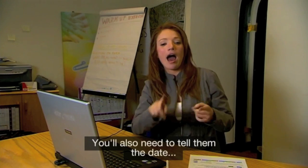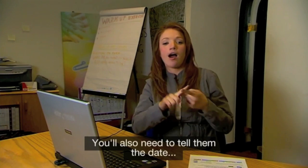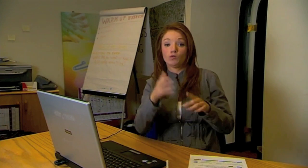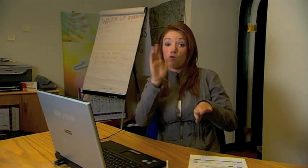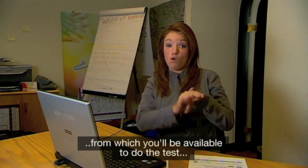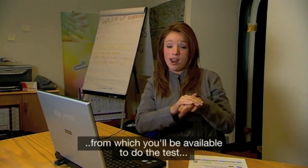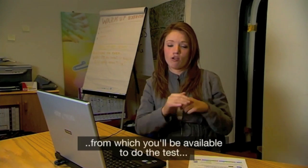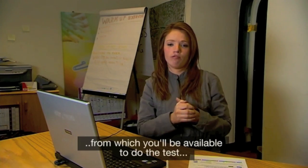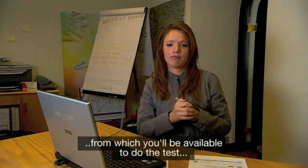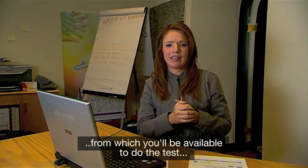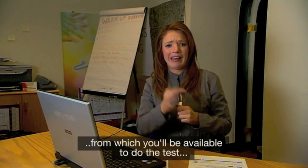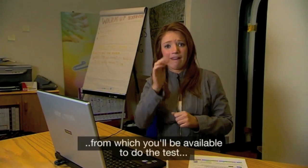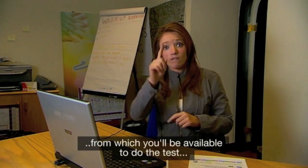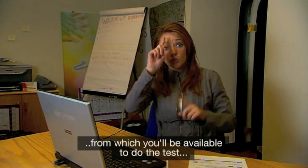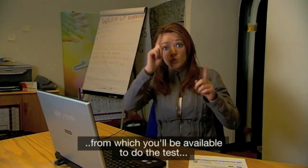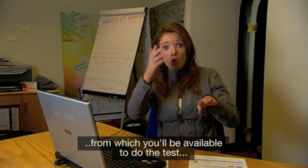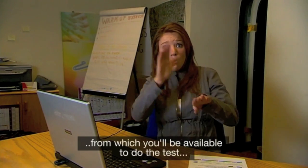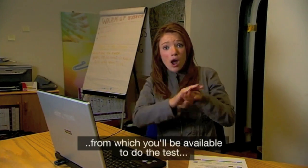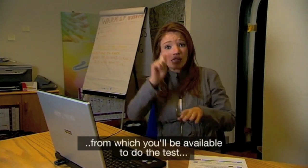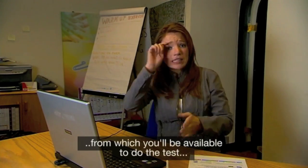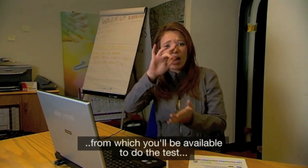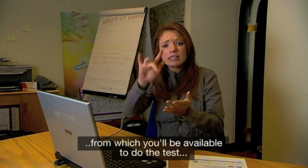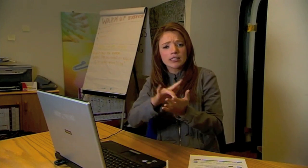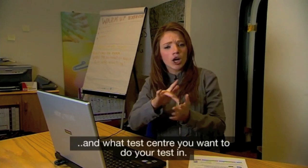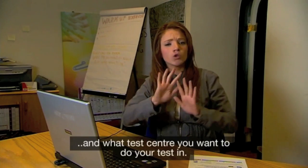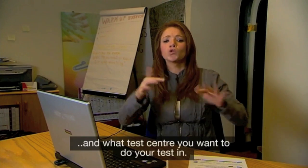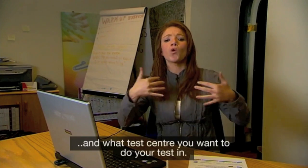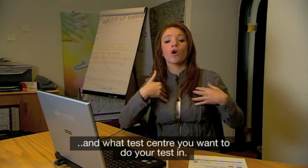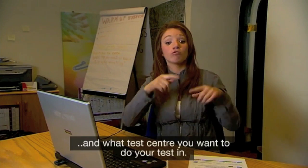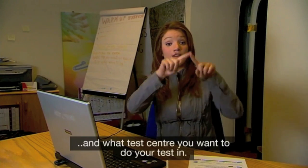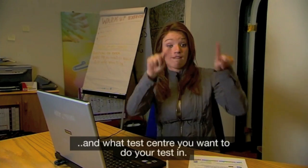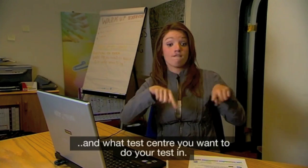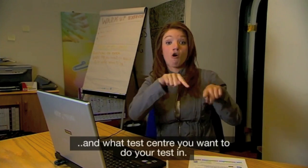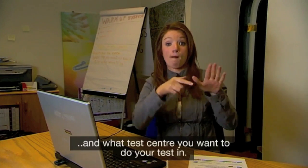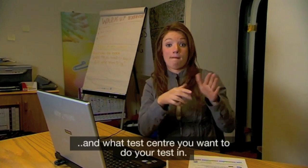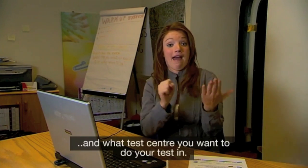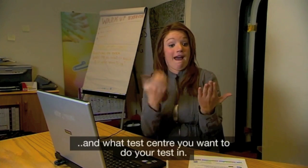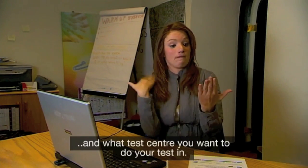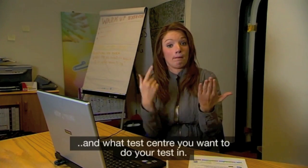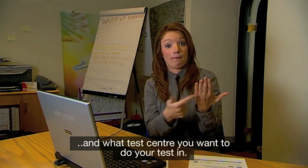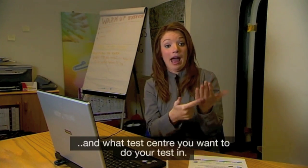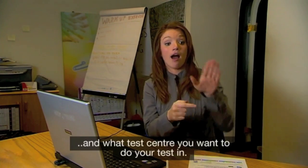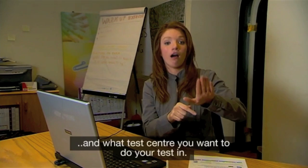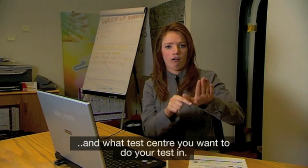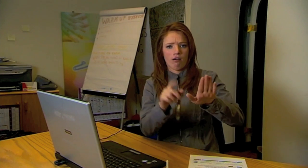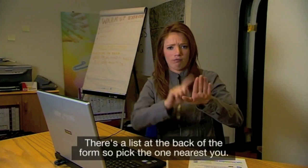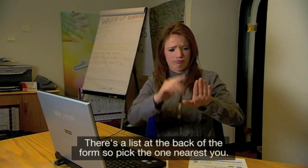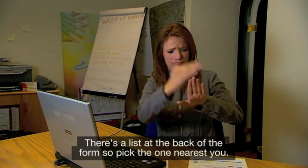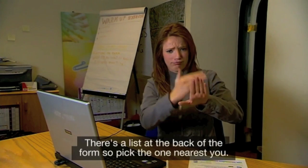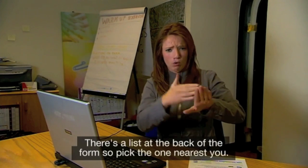you'll be available to do the test, and what test centre you want to do your test in. There's a list at the back of the